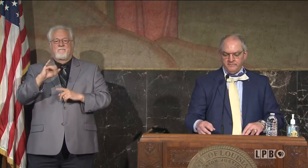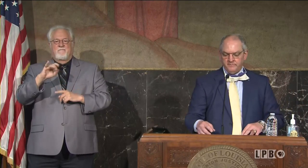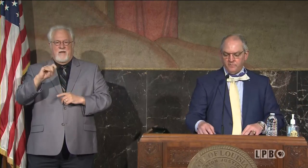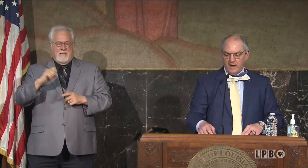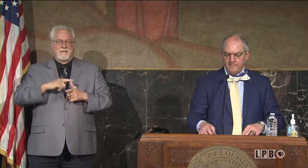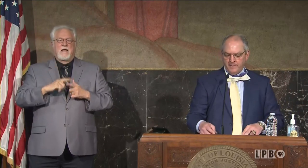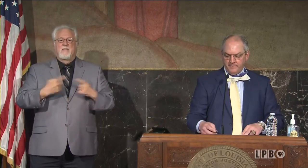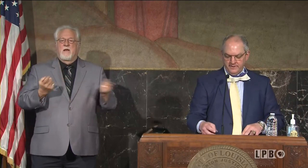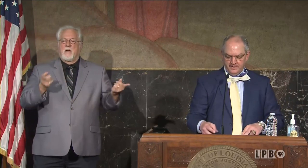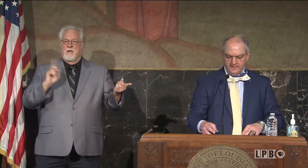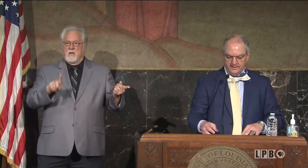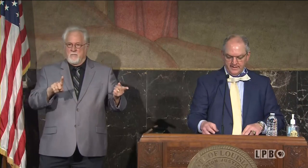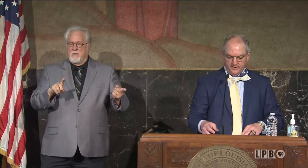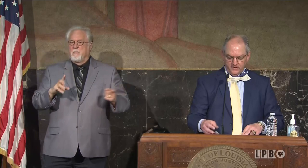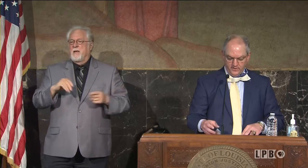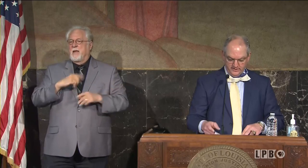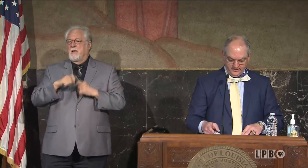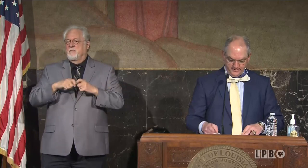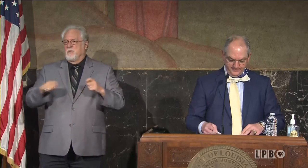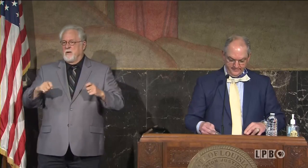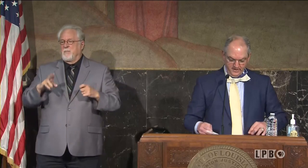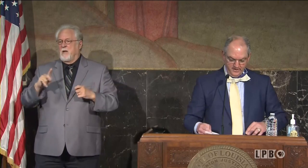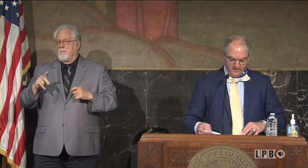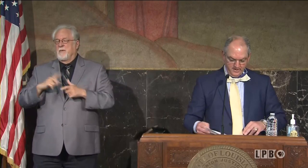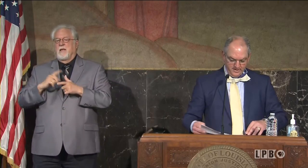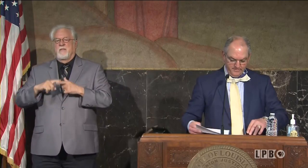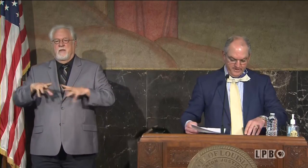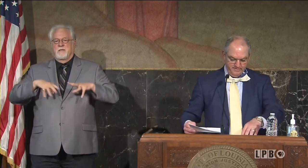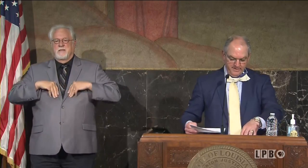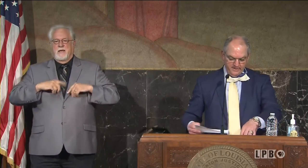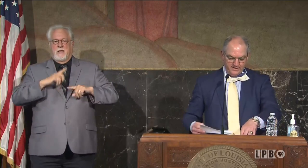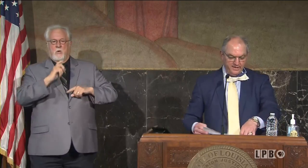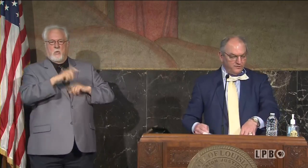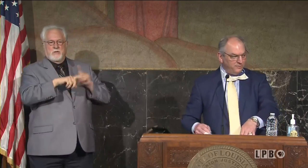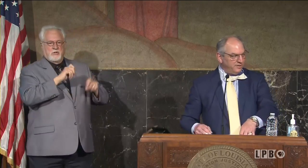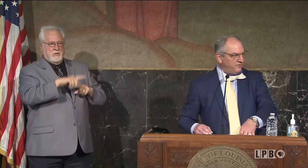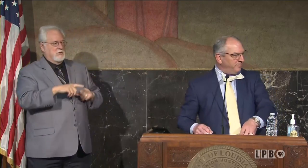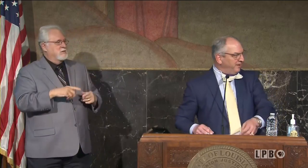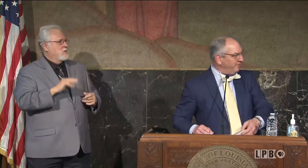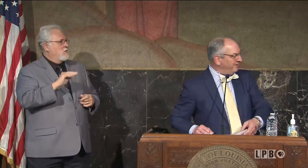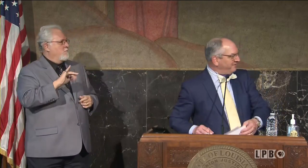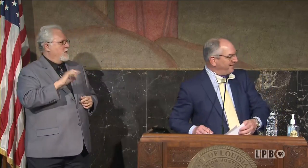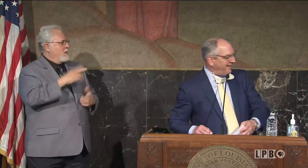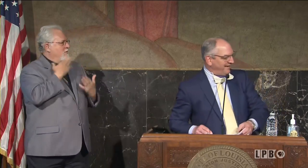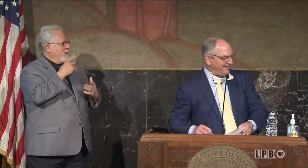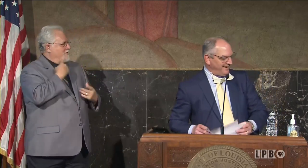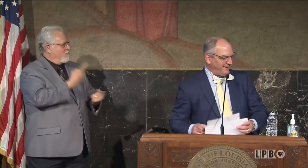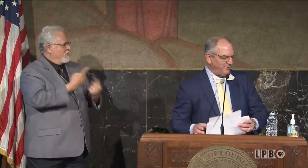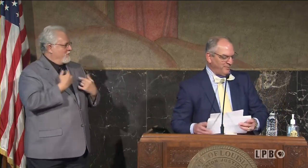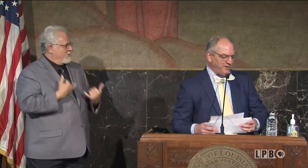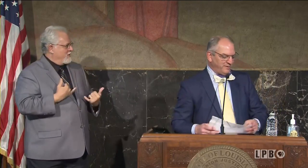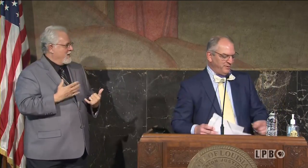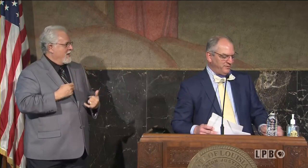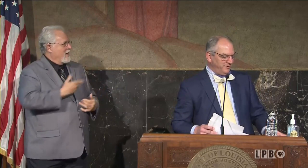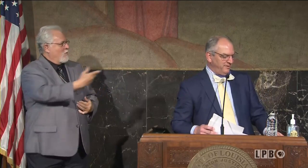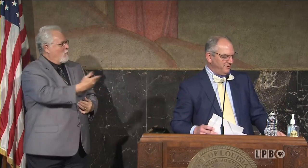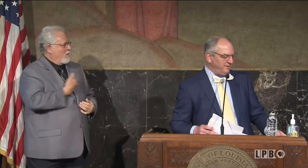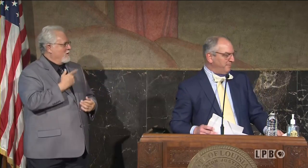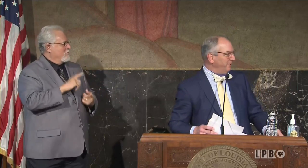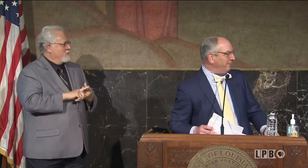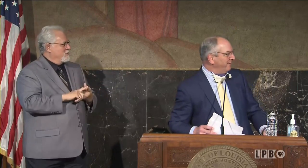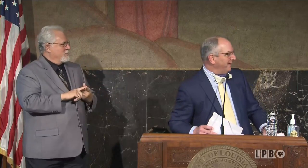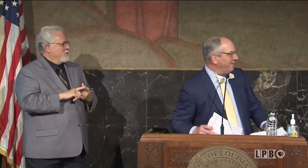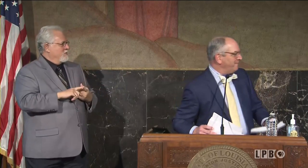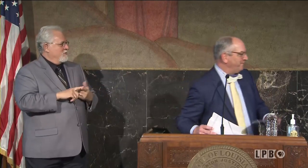up, wrap up, and take your questions. But Mayor, thank you so much for being with us today, and I want to welcome you to